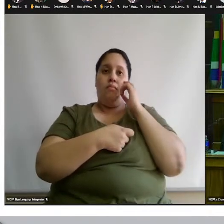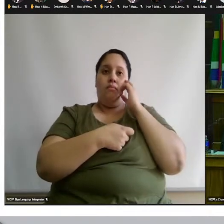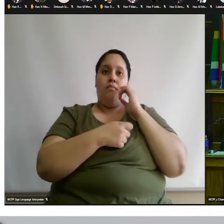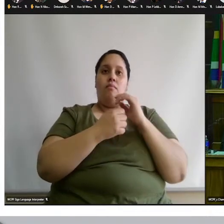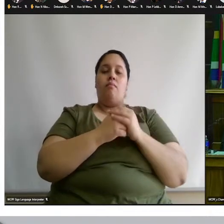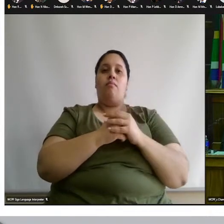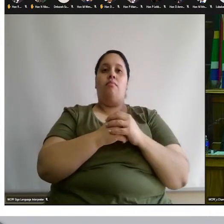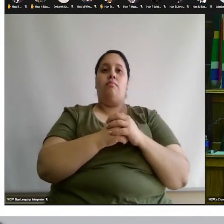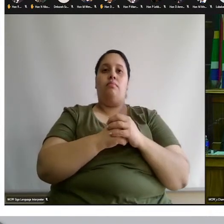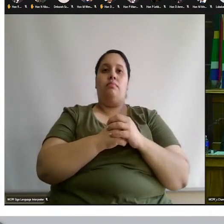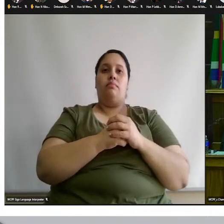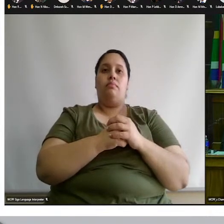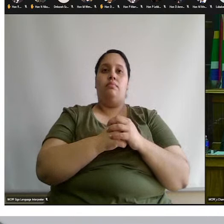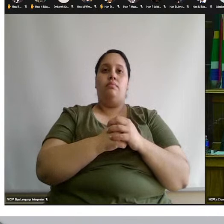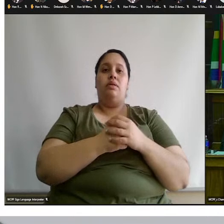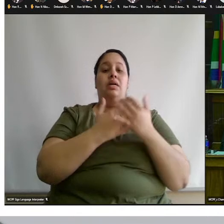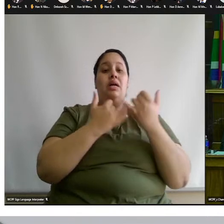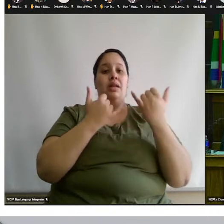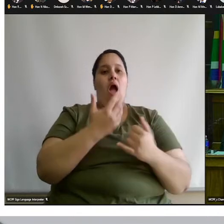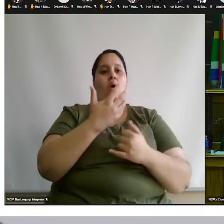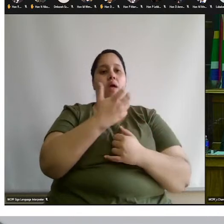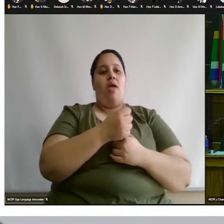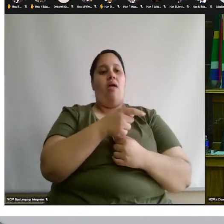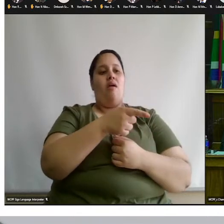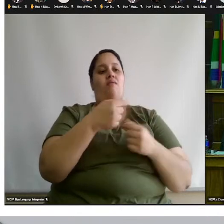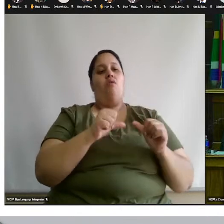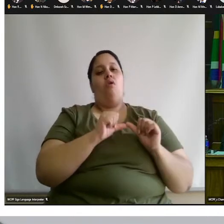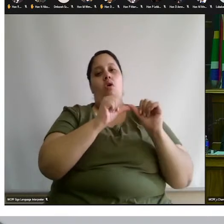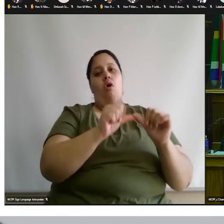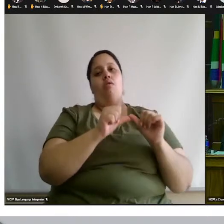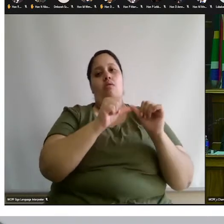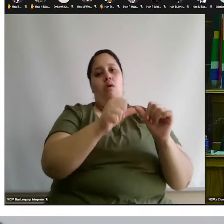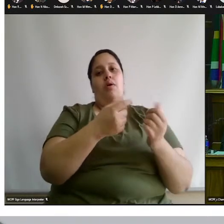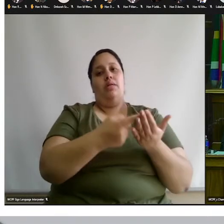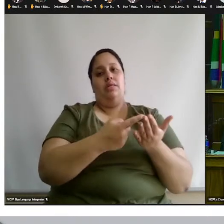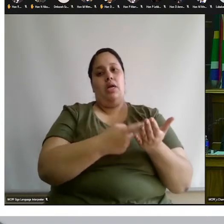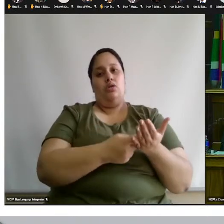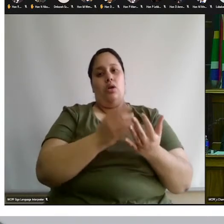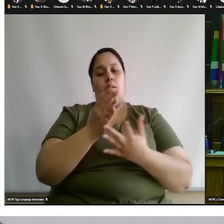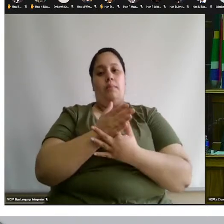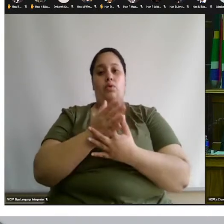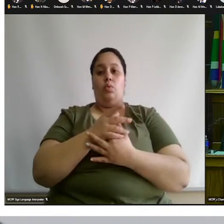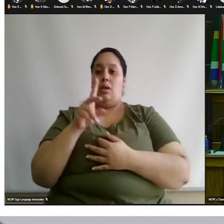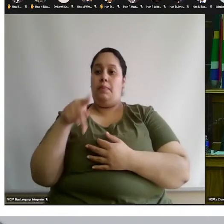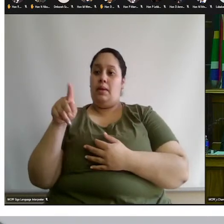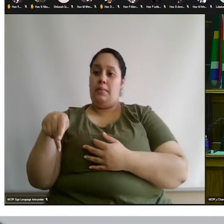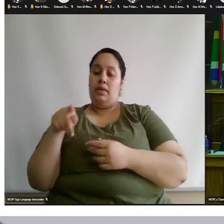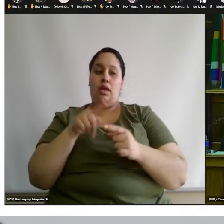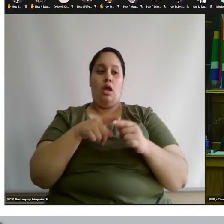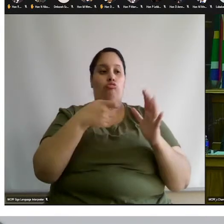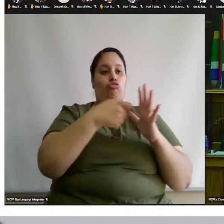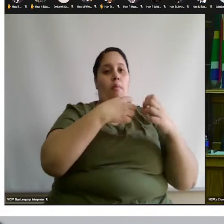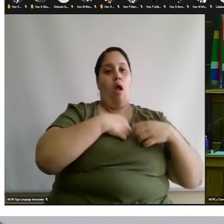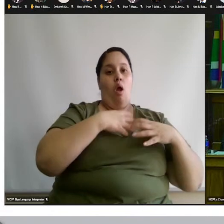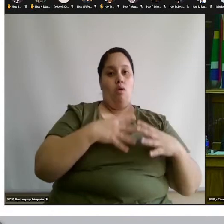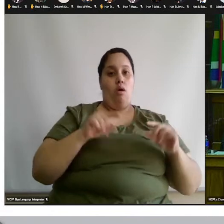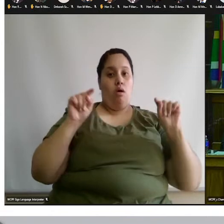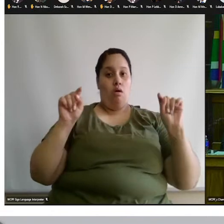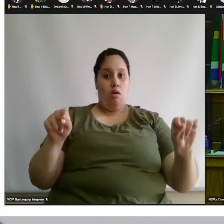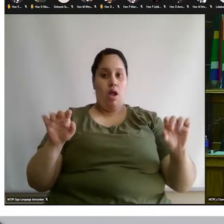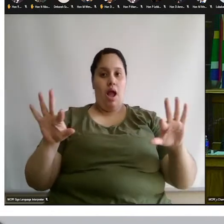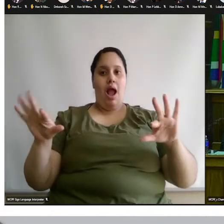are now ongoing discussions between Pick and Pay and the store owner to settle